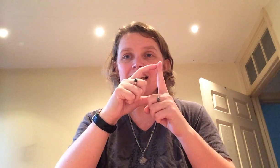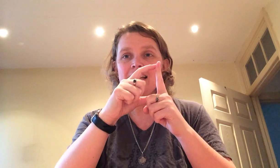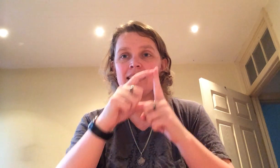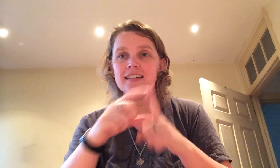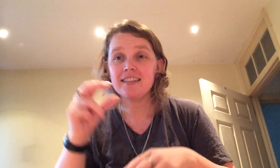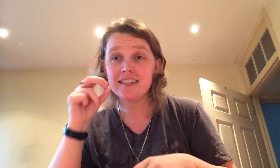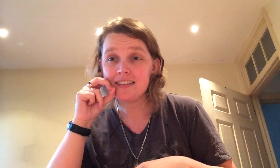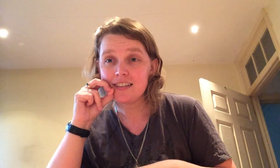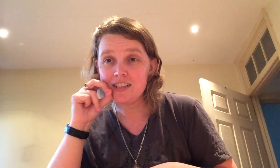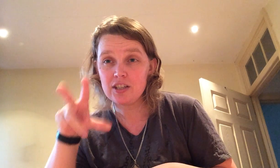D, D,